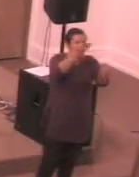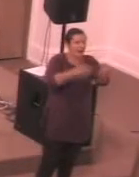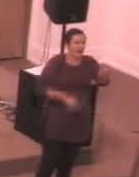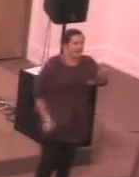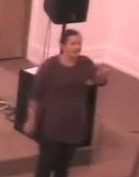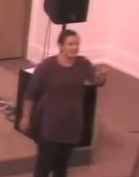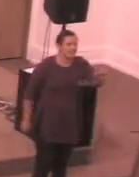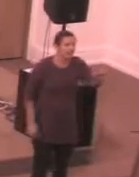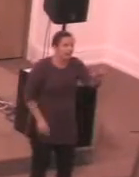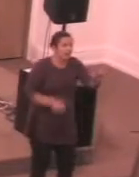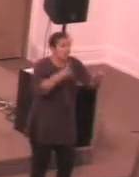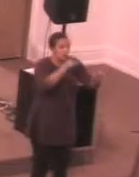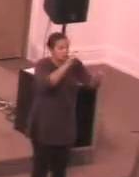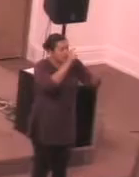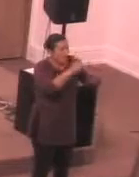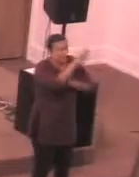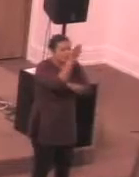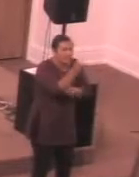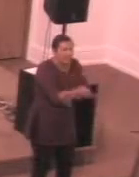are. You're